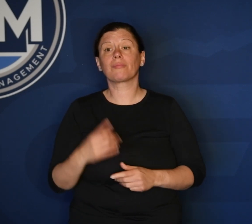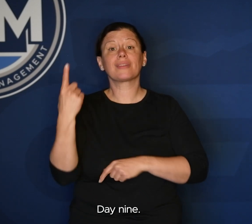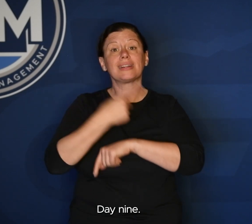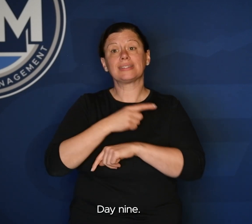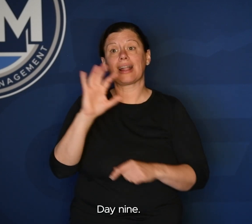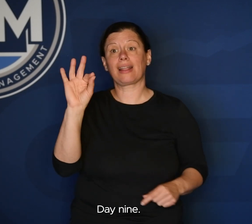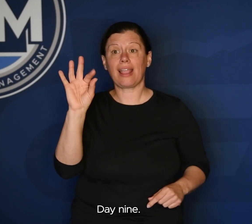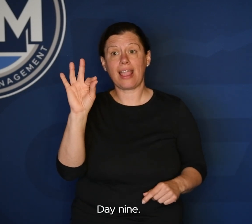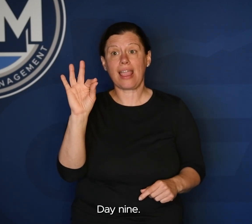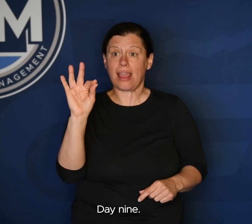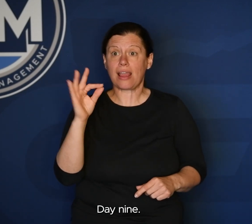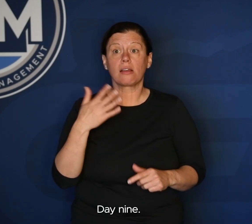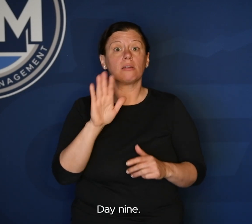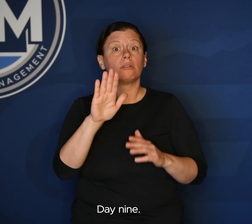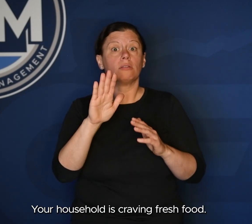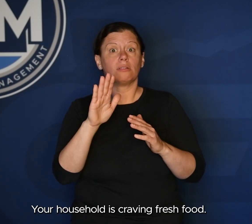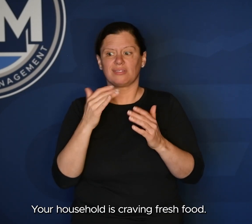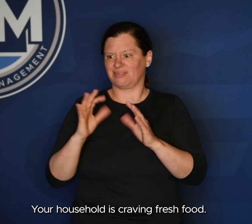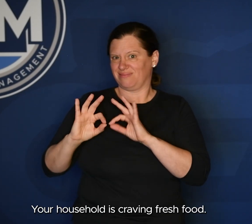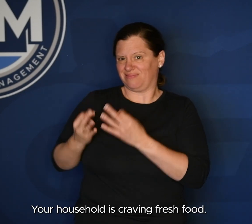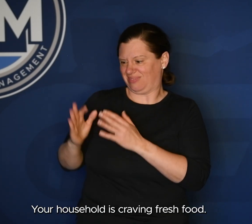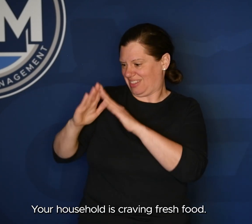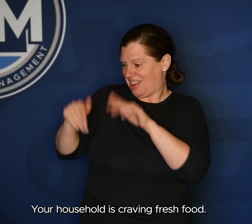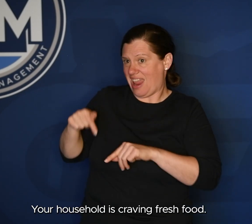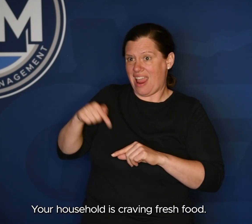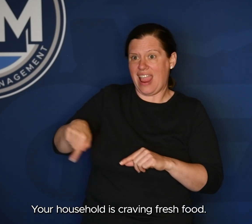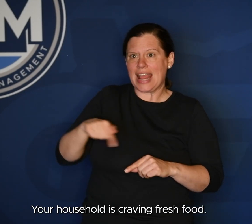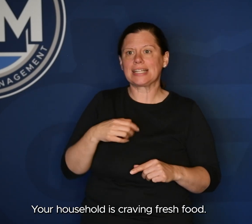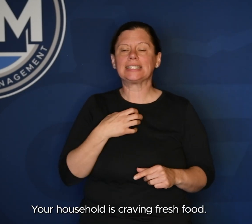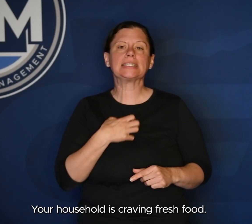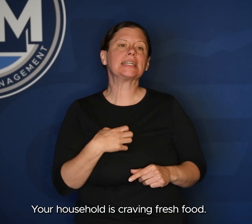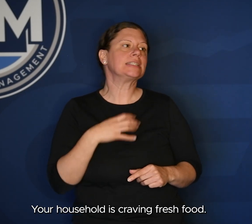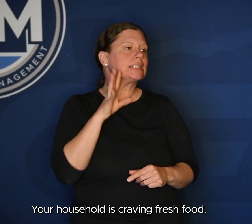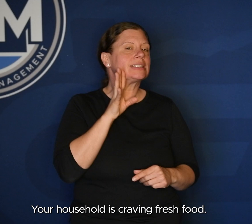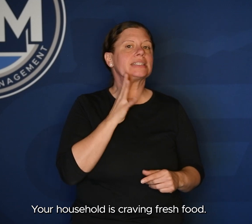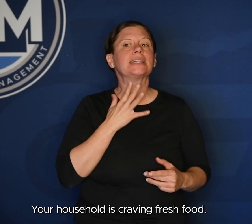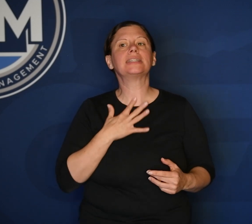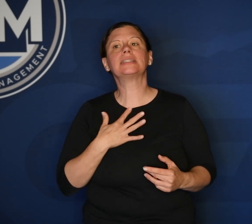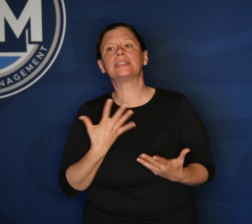Day 9. Your household is craving fresh food.